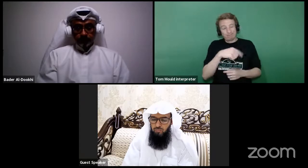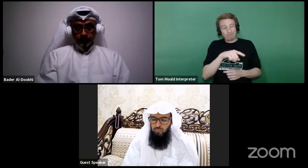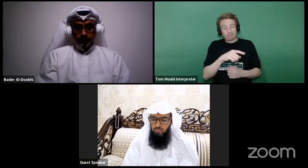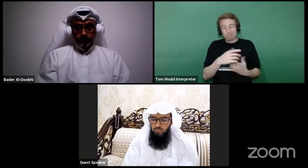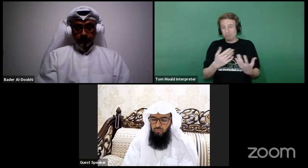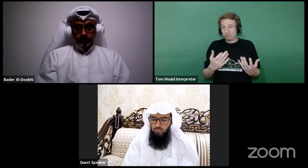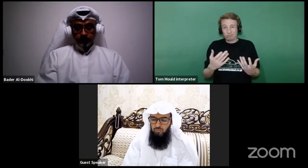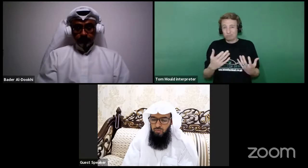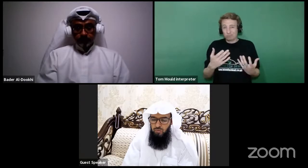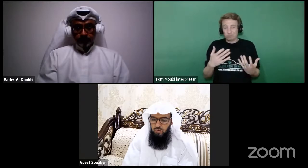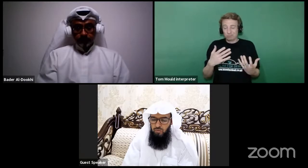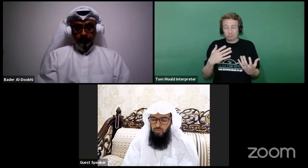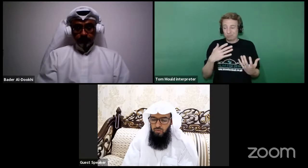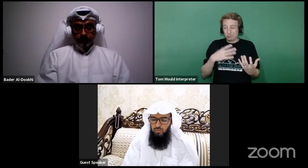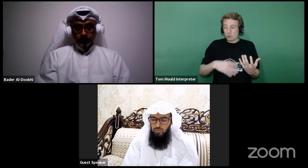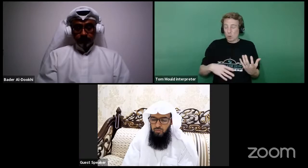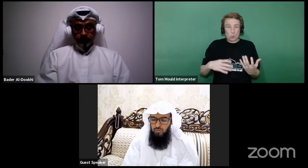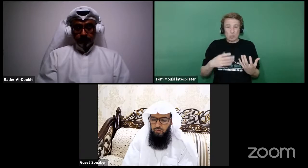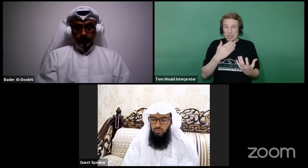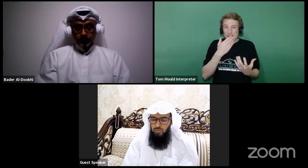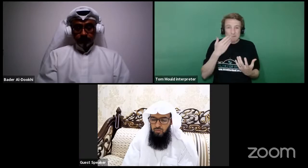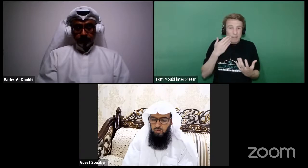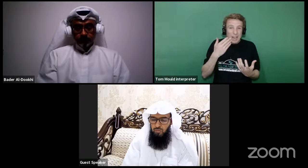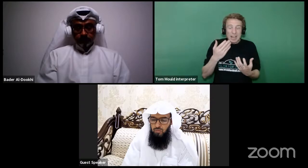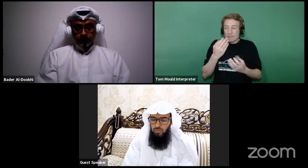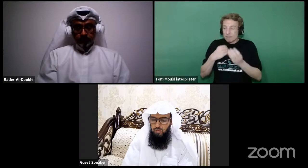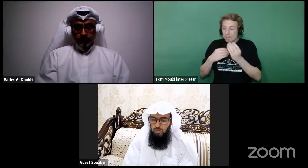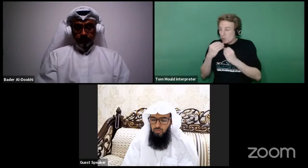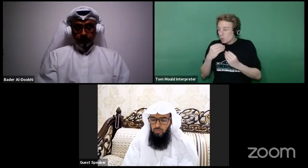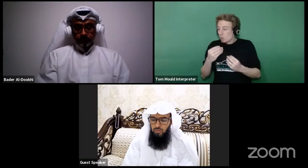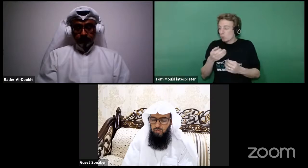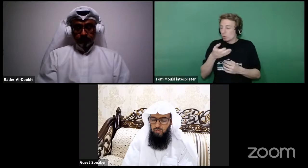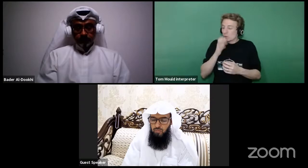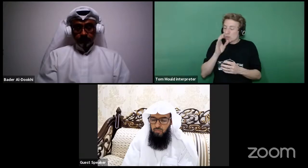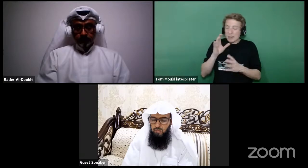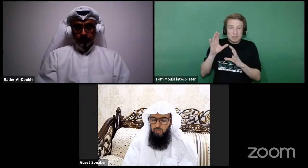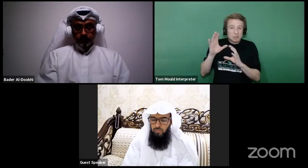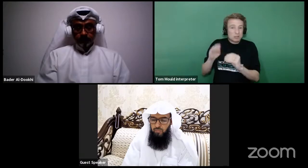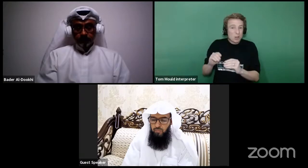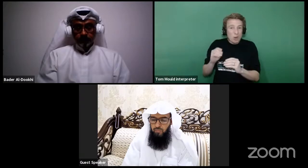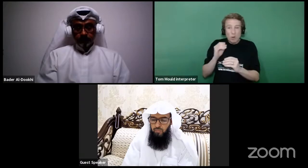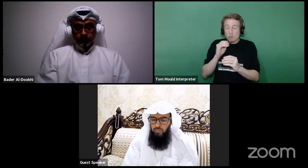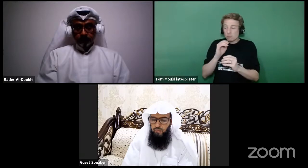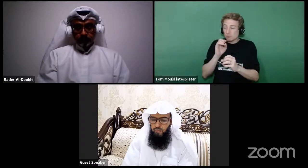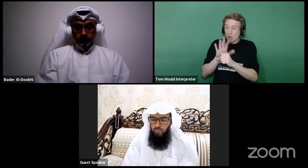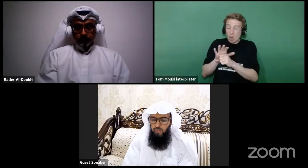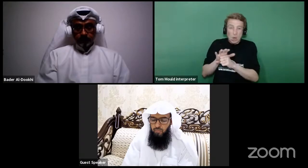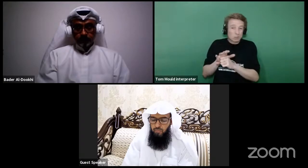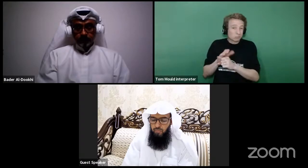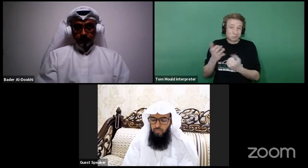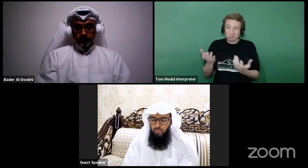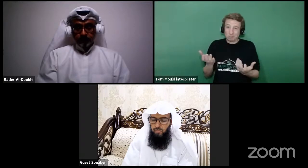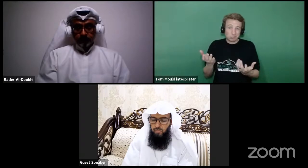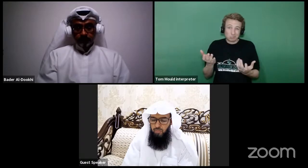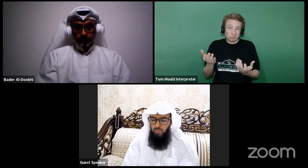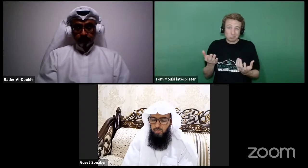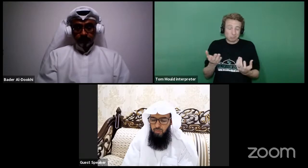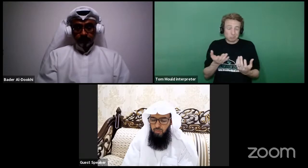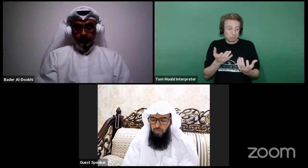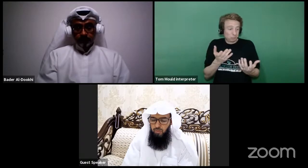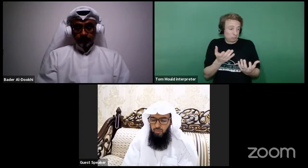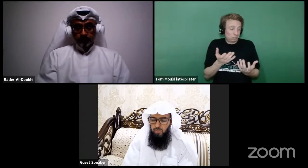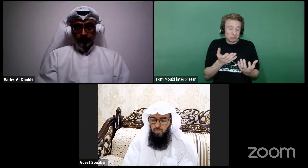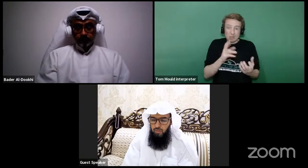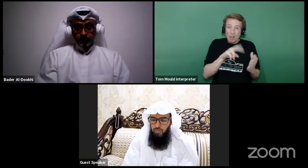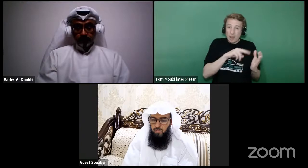necessary for them to leave off their food and drink. So if they do not leave off those things